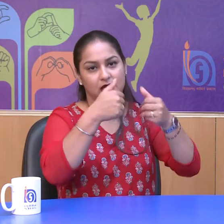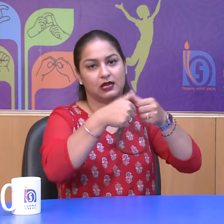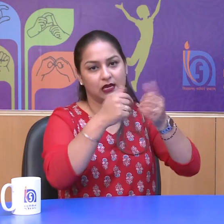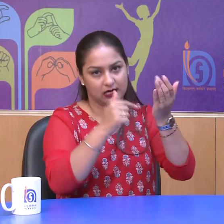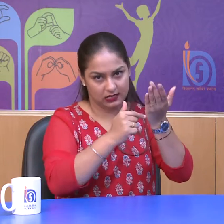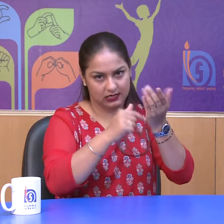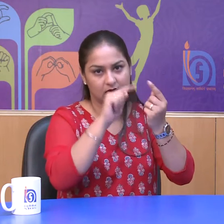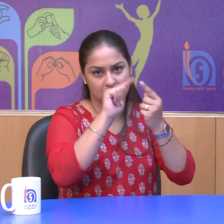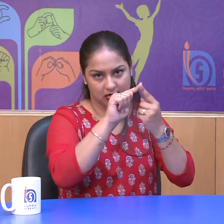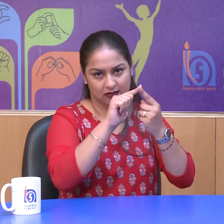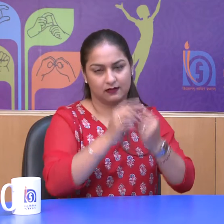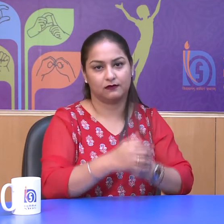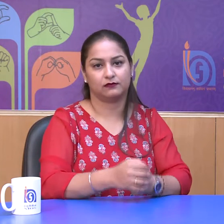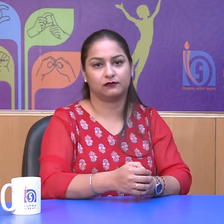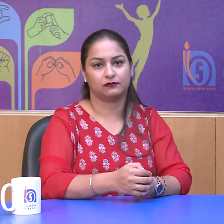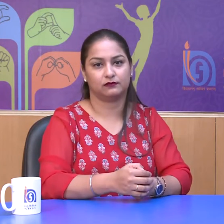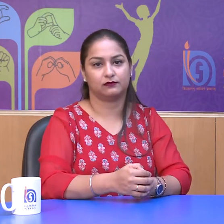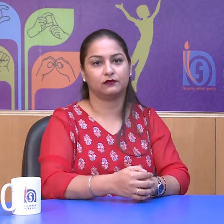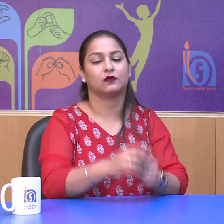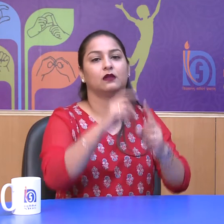musallajati, darshikohi,